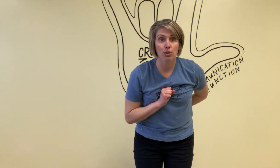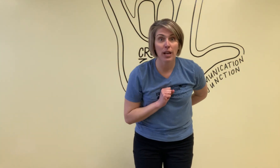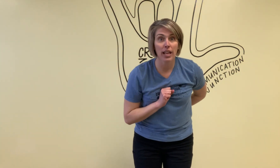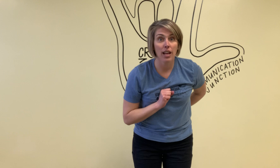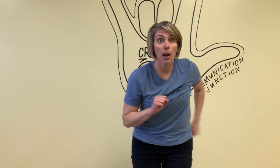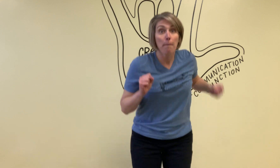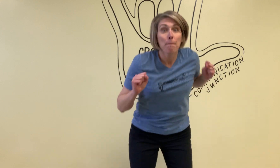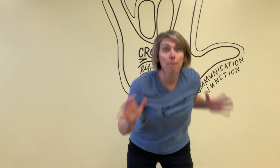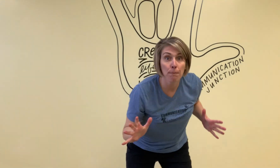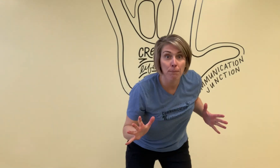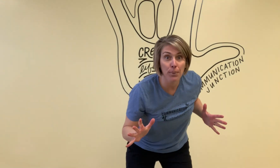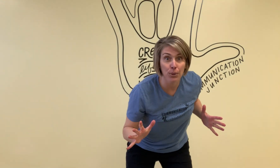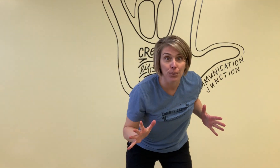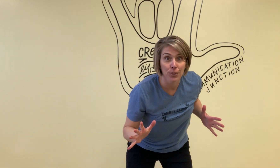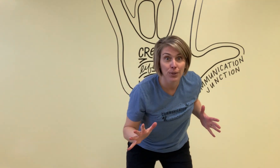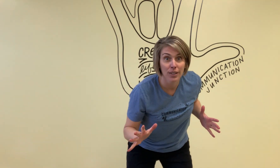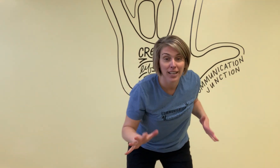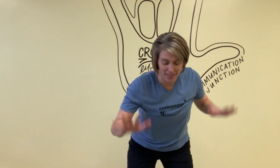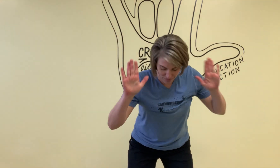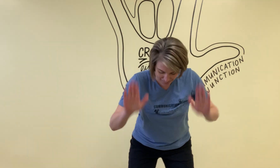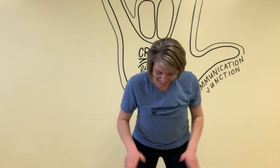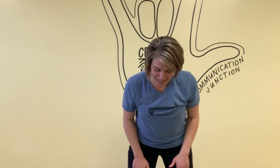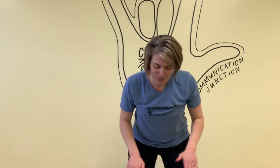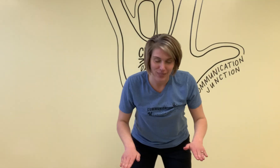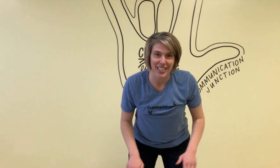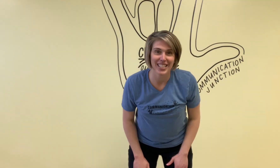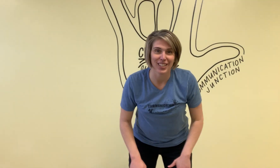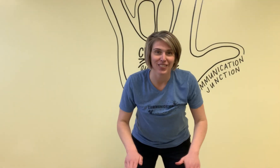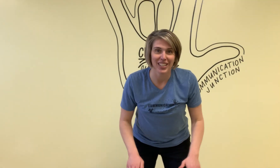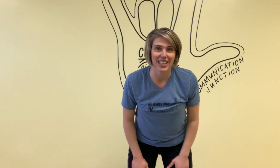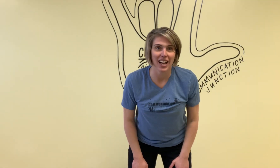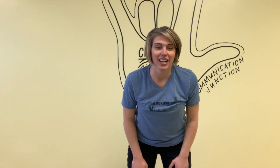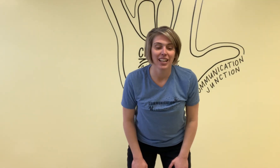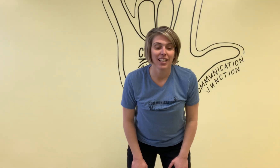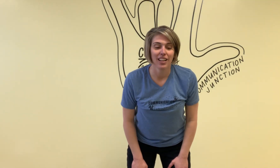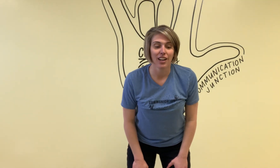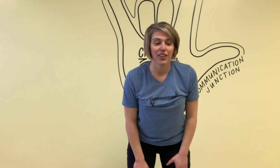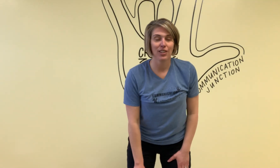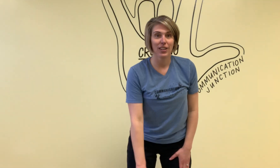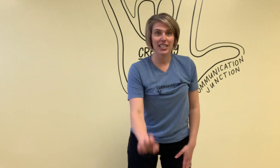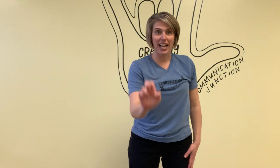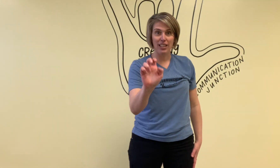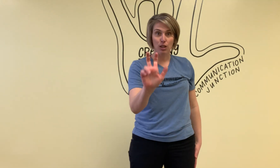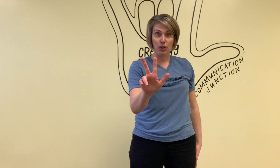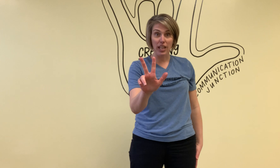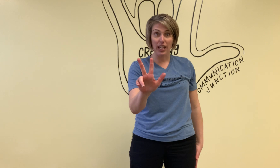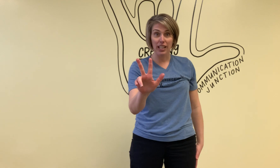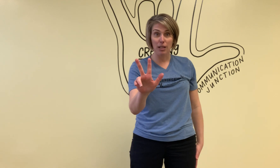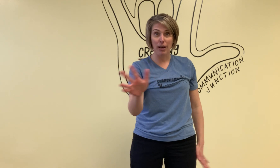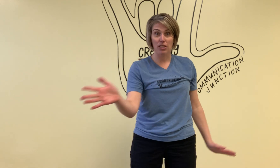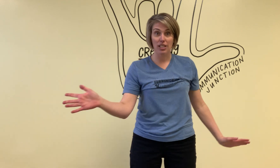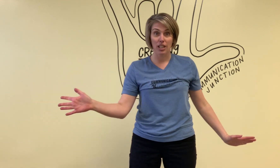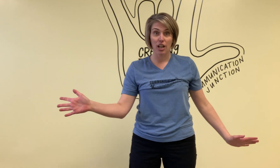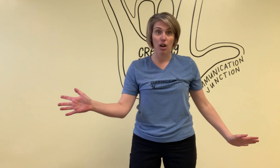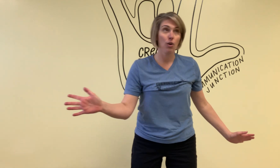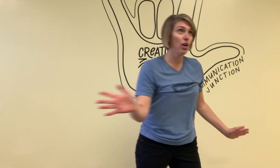went boo. Hickory dickory dock. All right, you ready to add 3? The mouse is gonna go